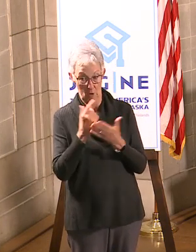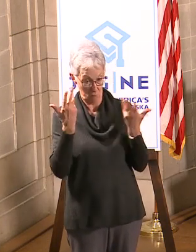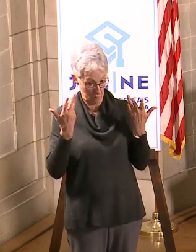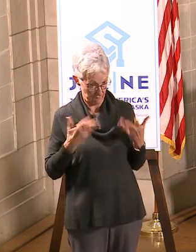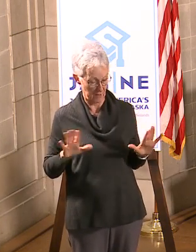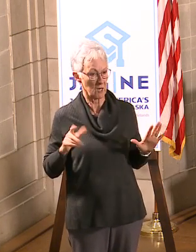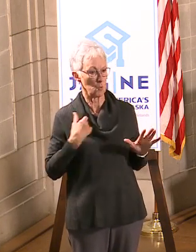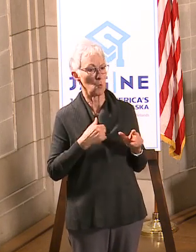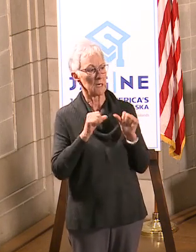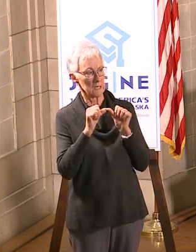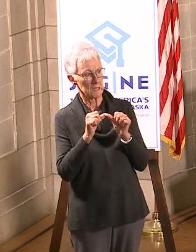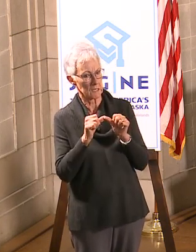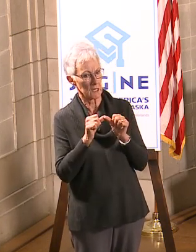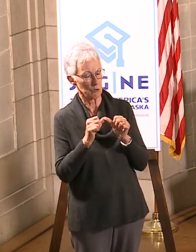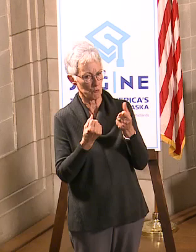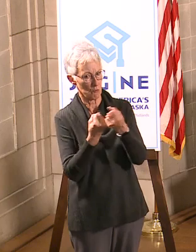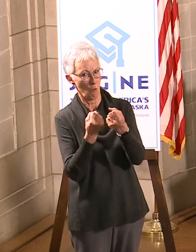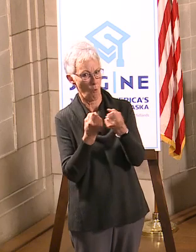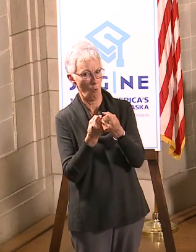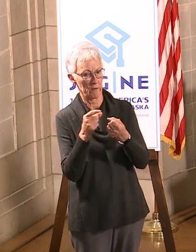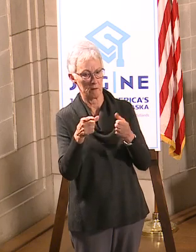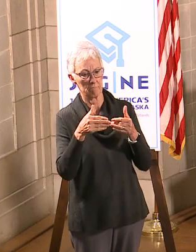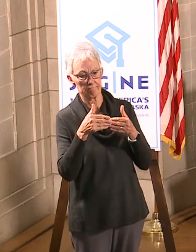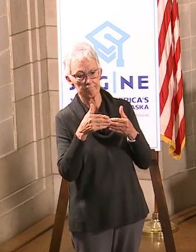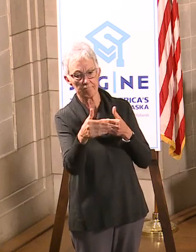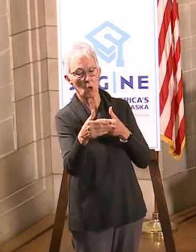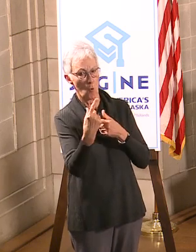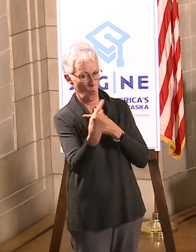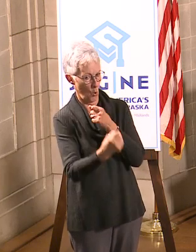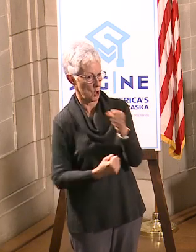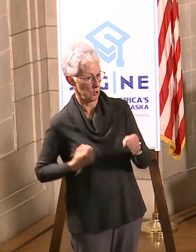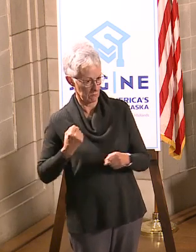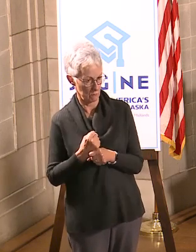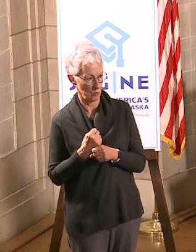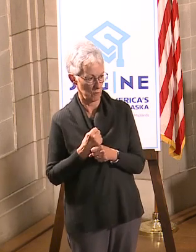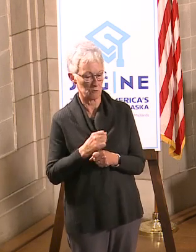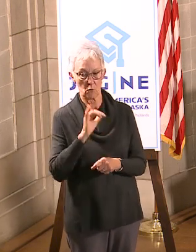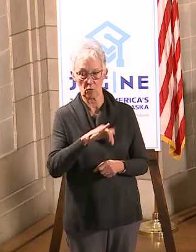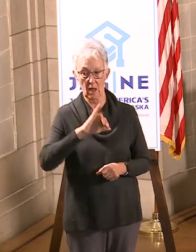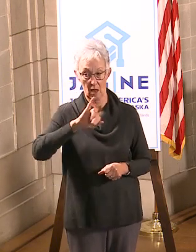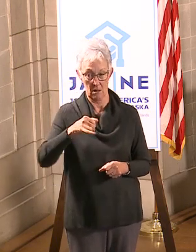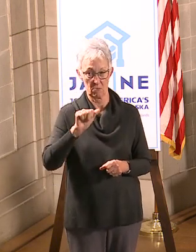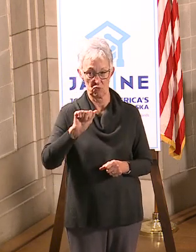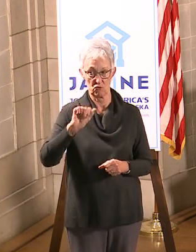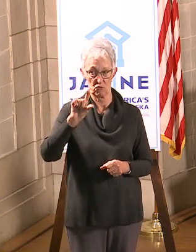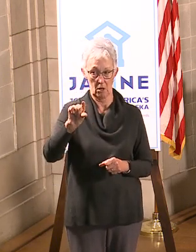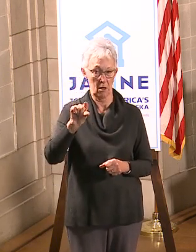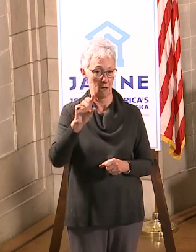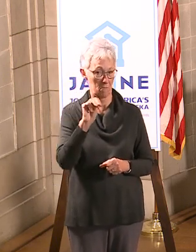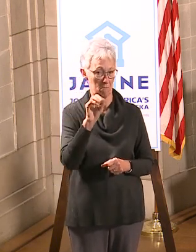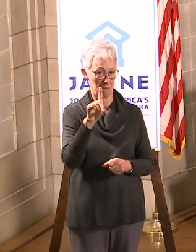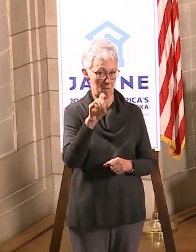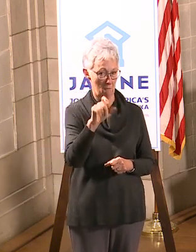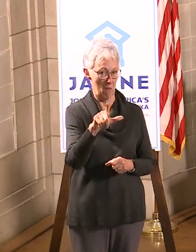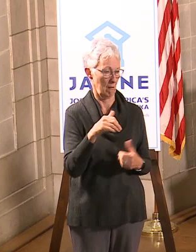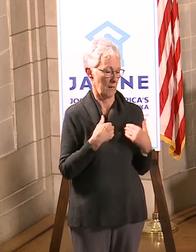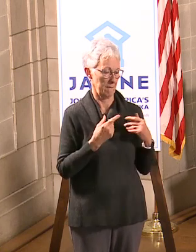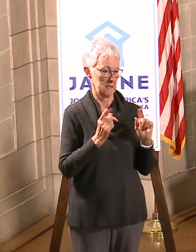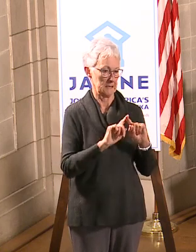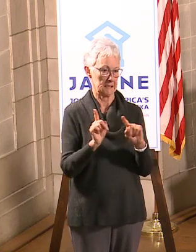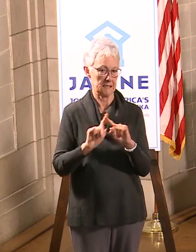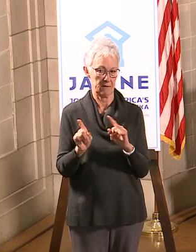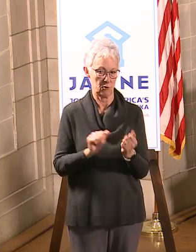graduation. So the JAG model has a number of different approaches. It's